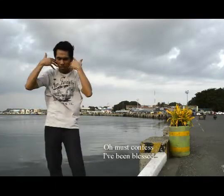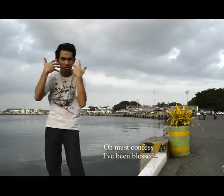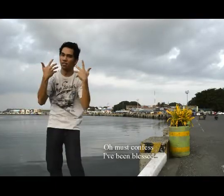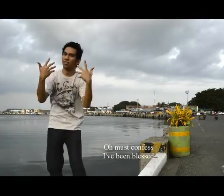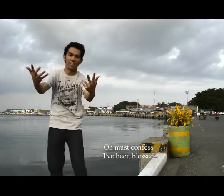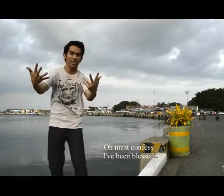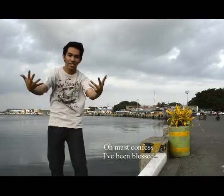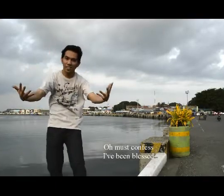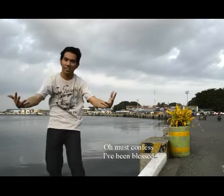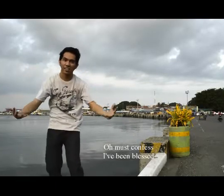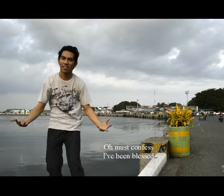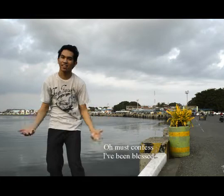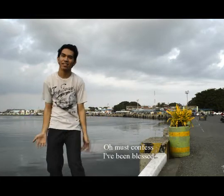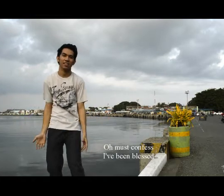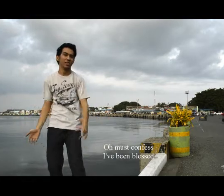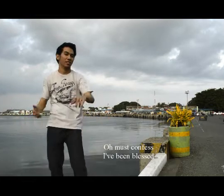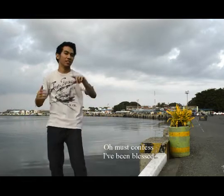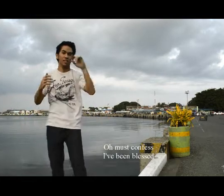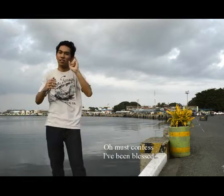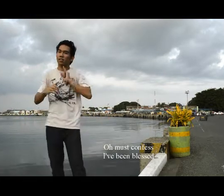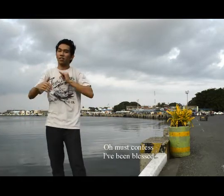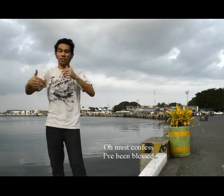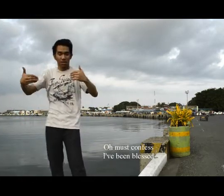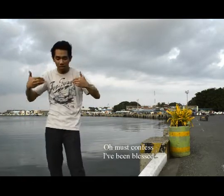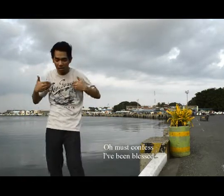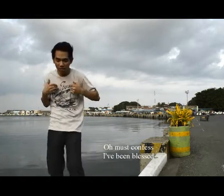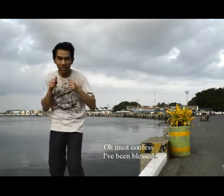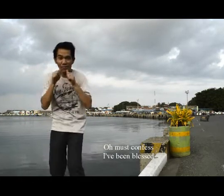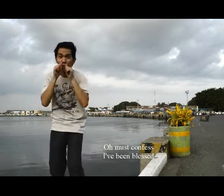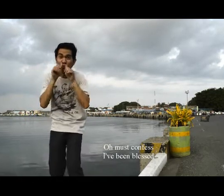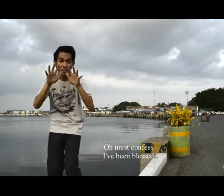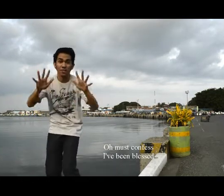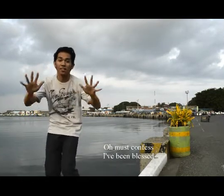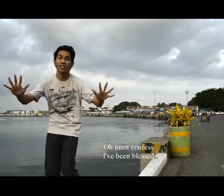must confess, I've